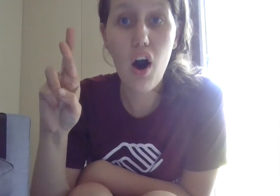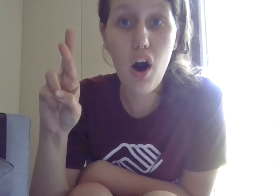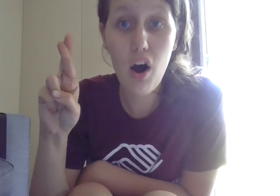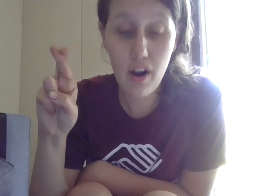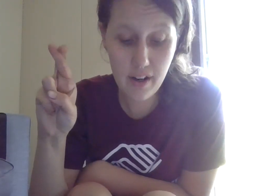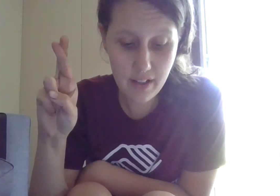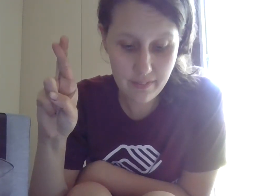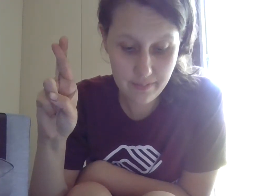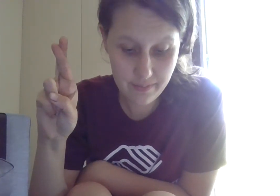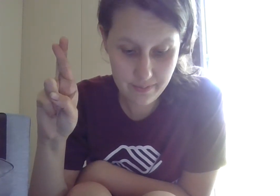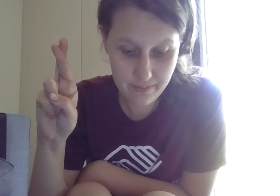R,